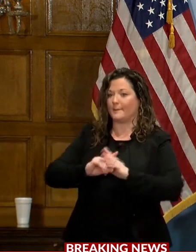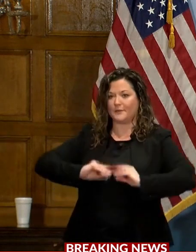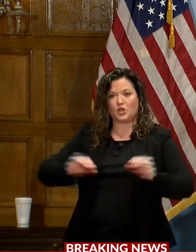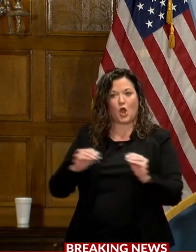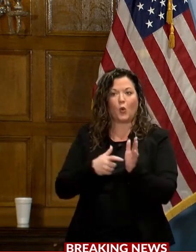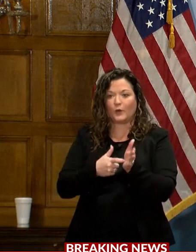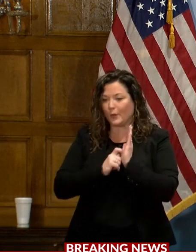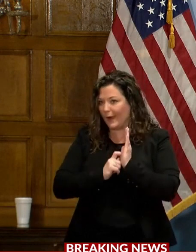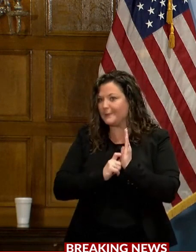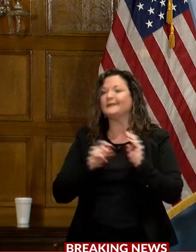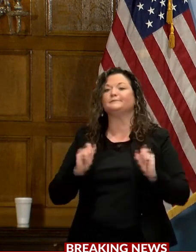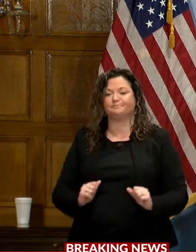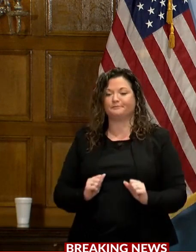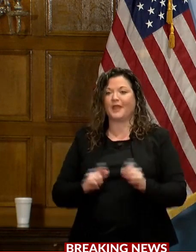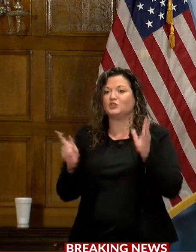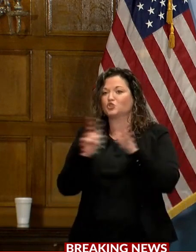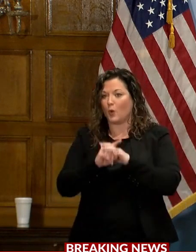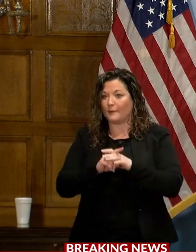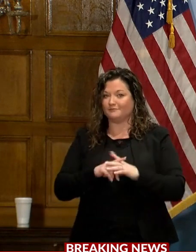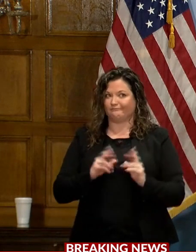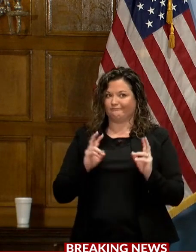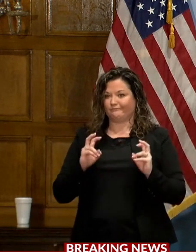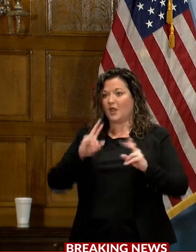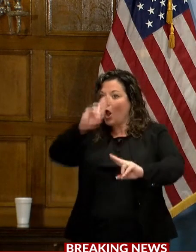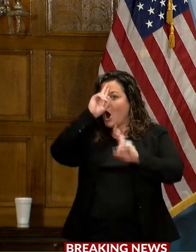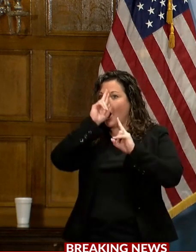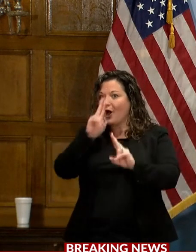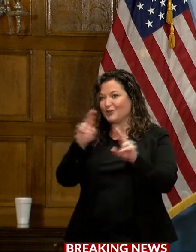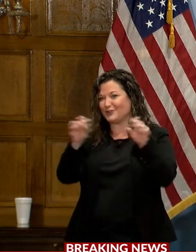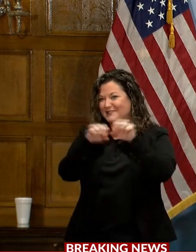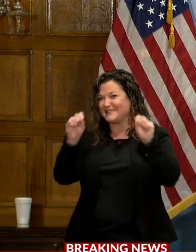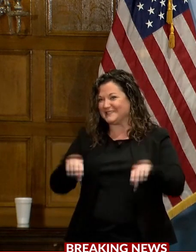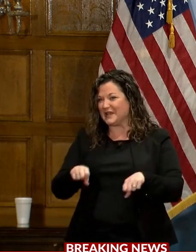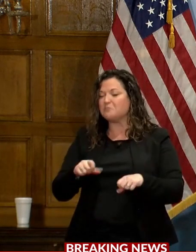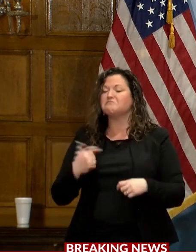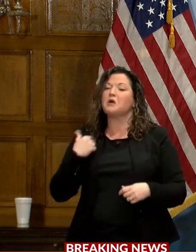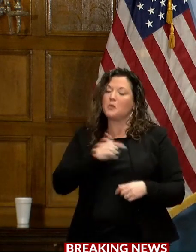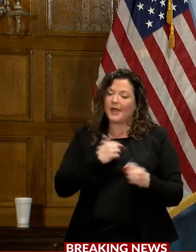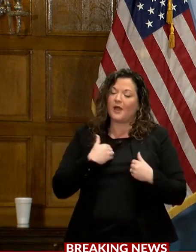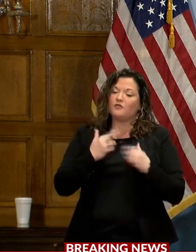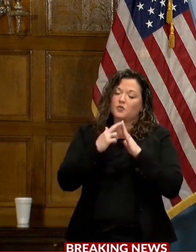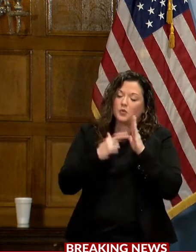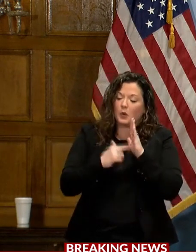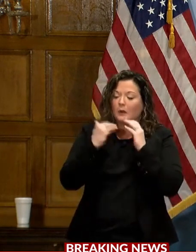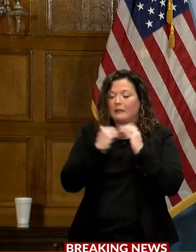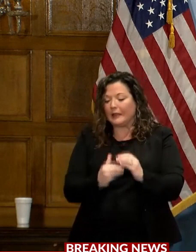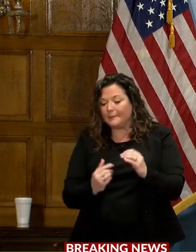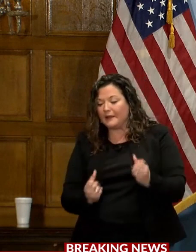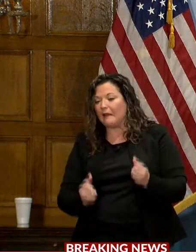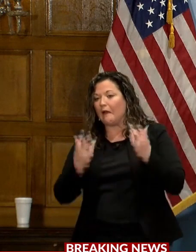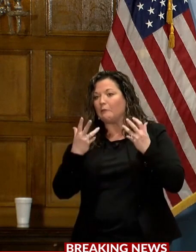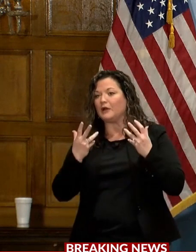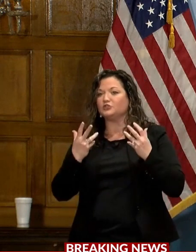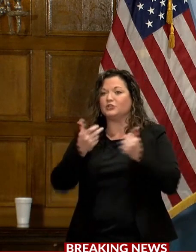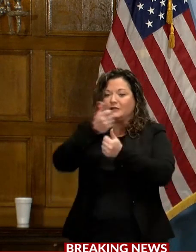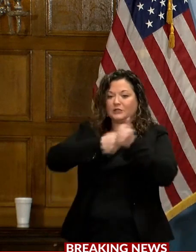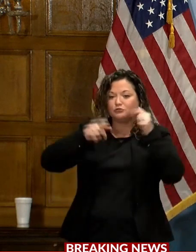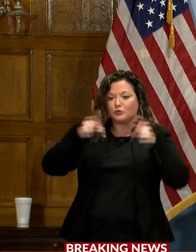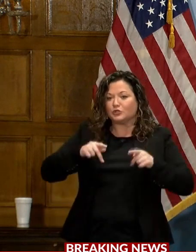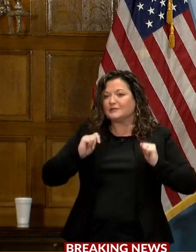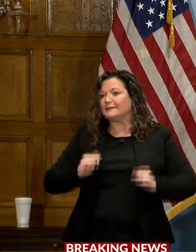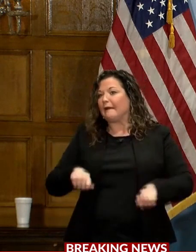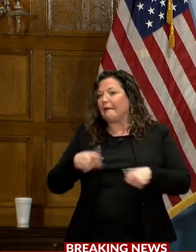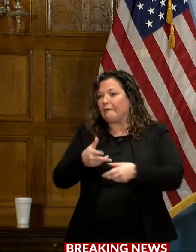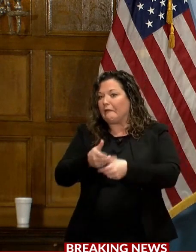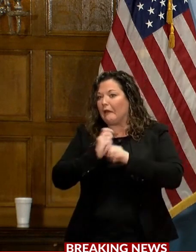up. It's the honor system. We do have the rules of limits on how much each person can obtain